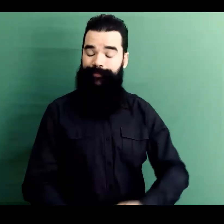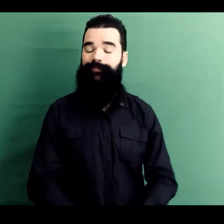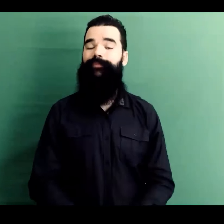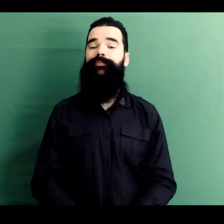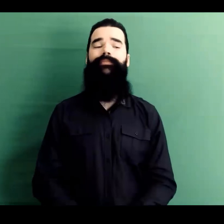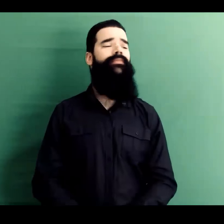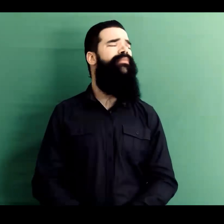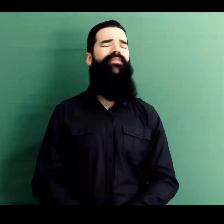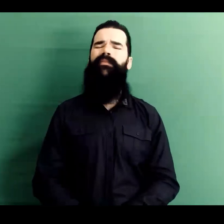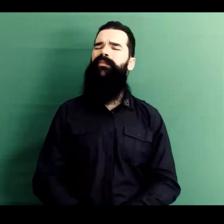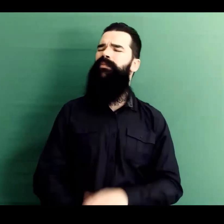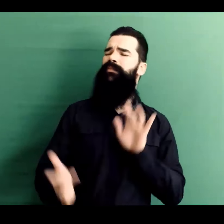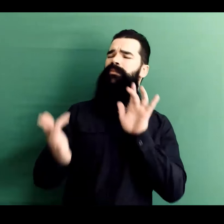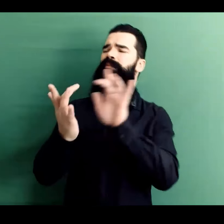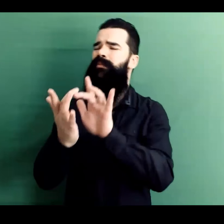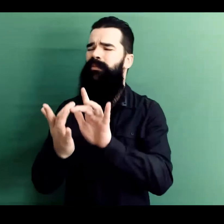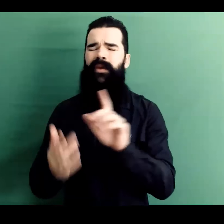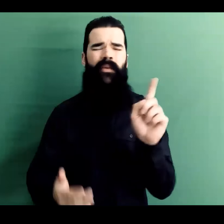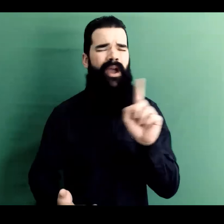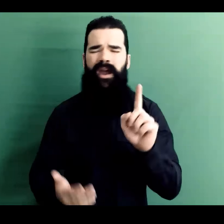towards recovery.